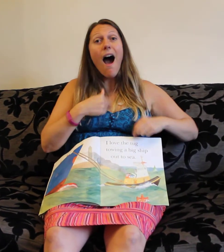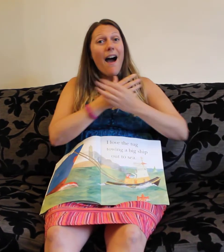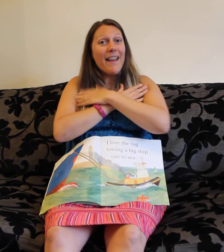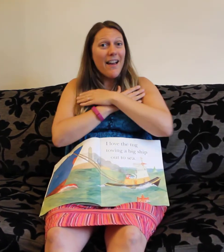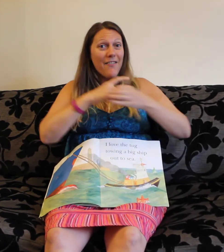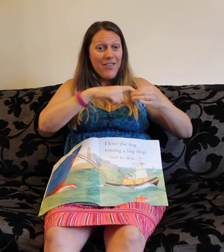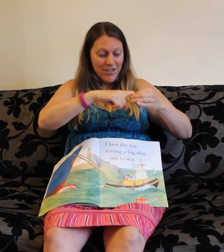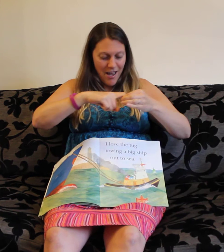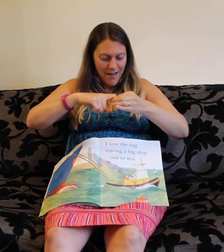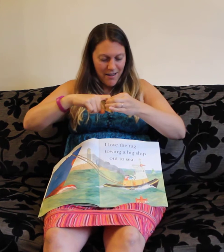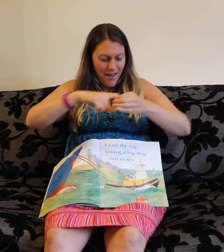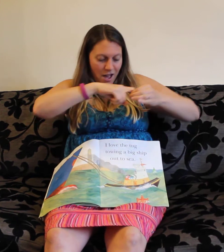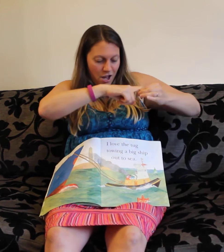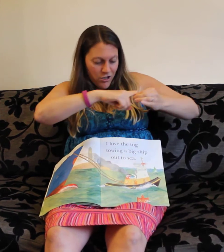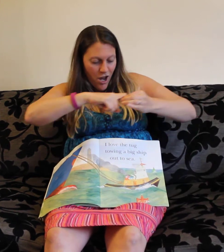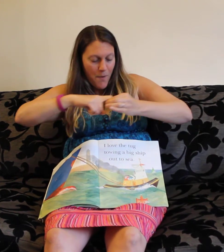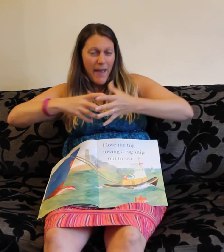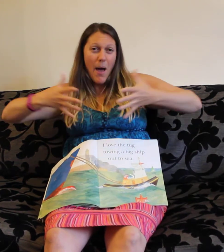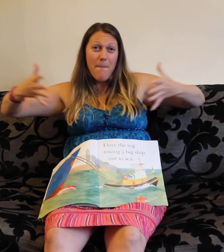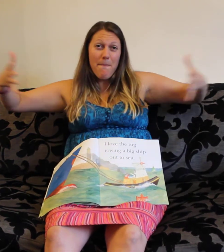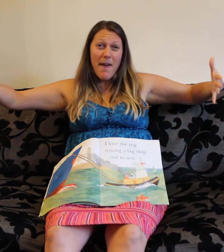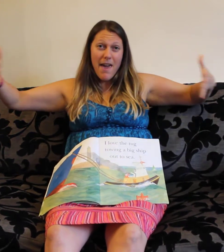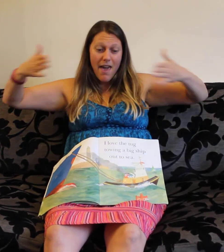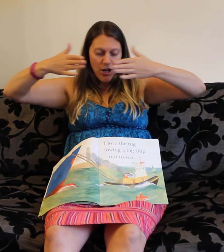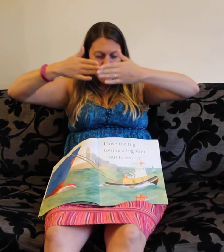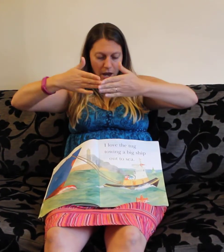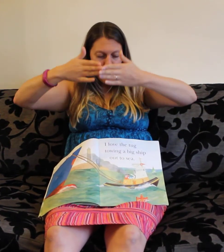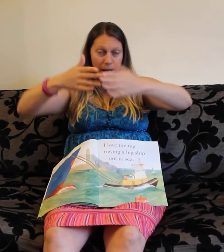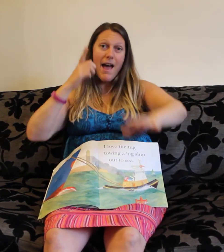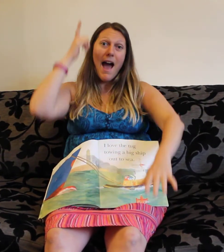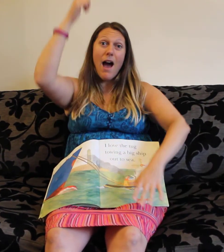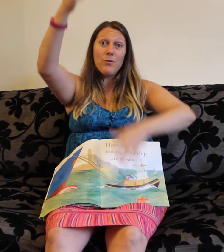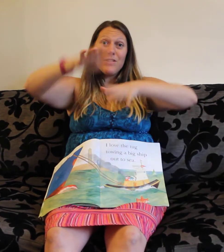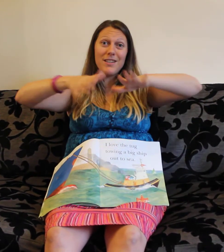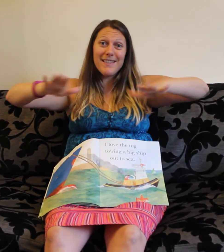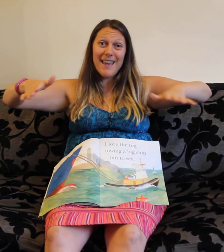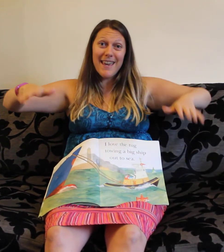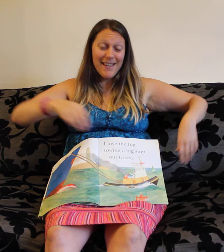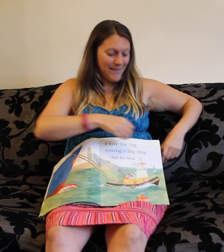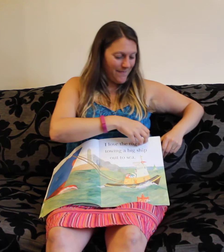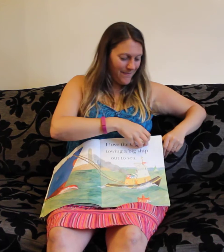I love the tug towing a big ship out to sea.